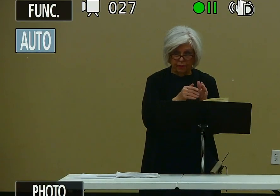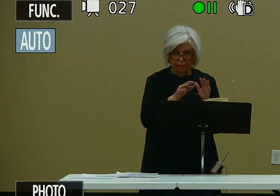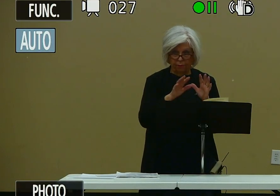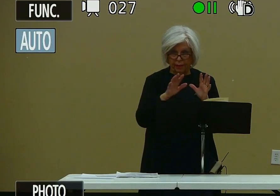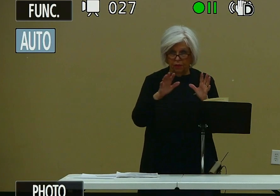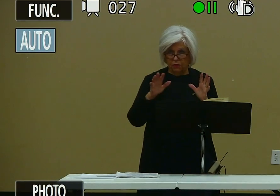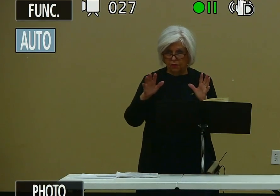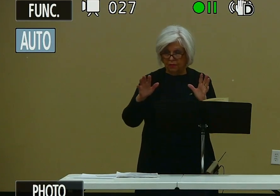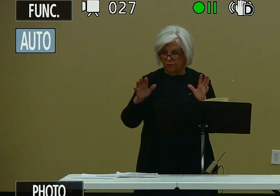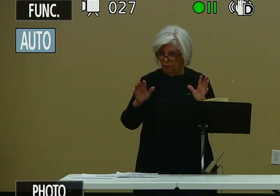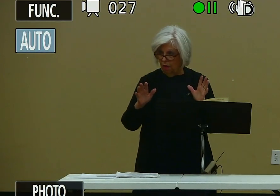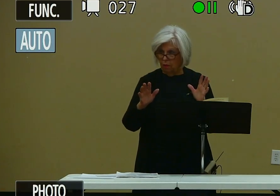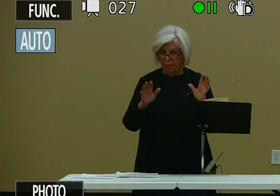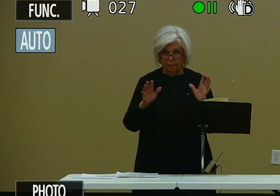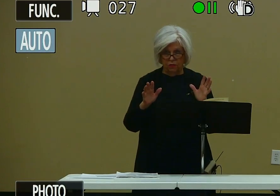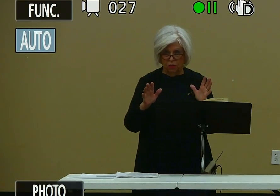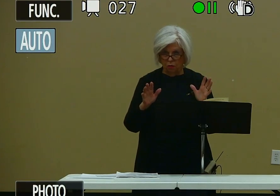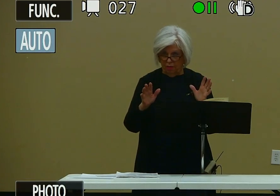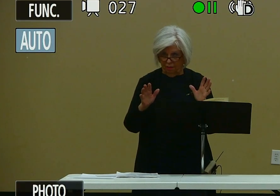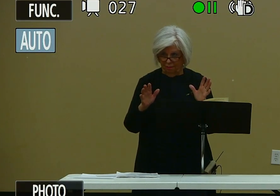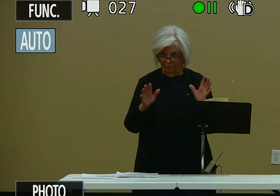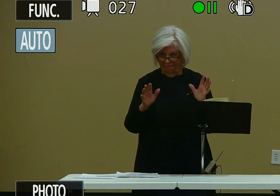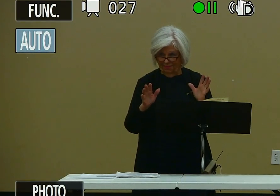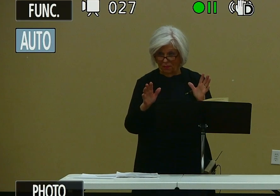everybody knows this. I've seen all the babies know this. Don't they?